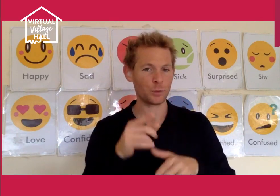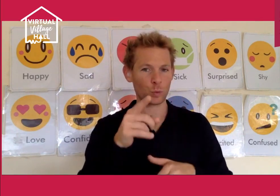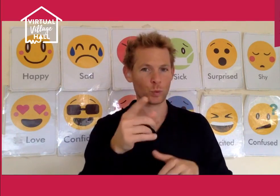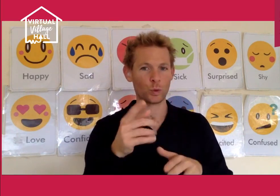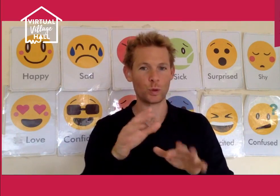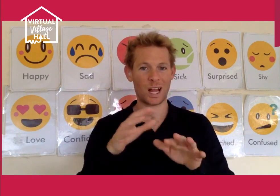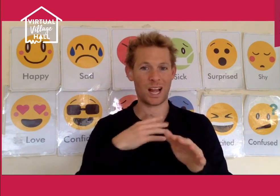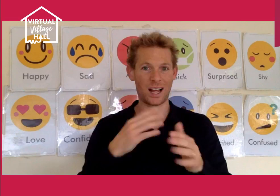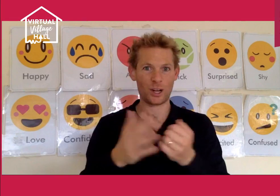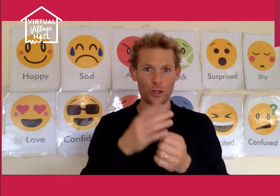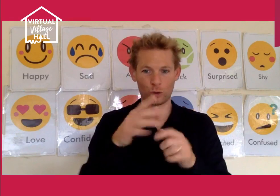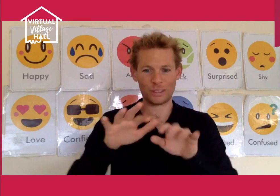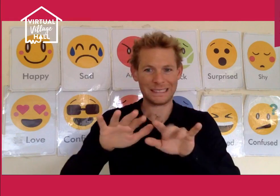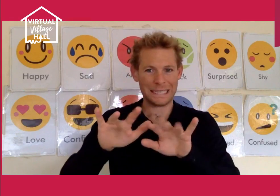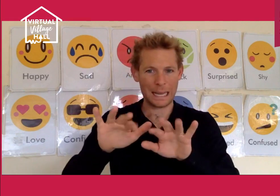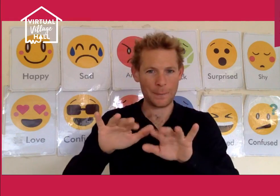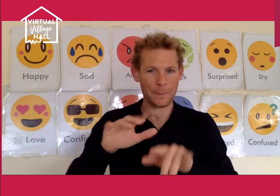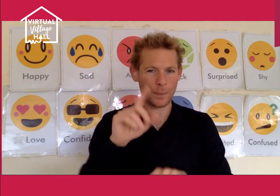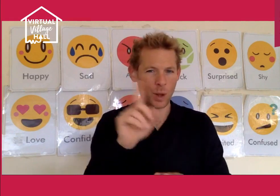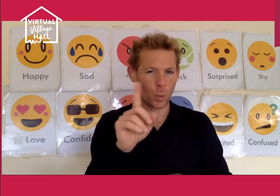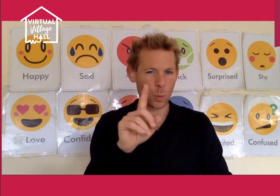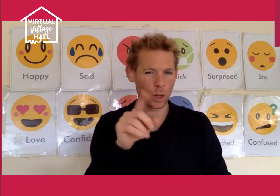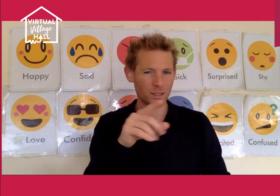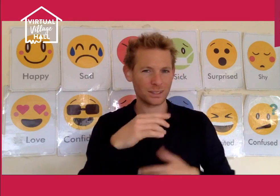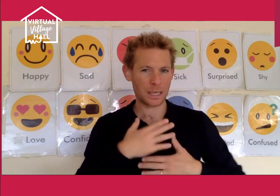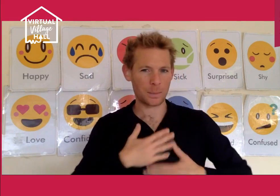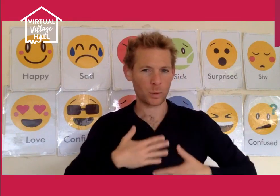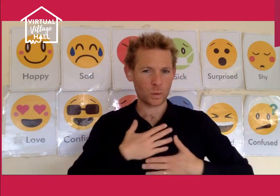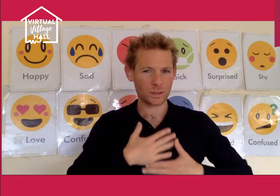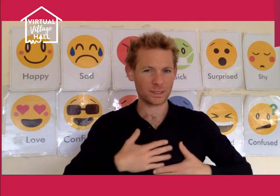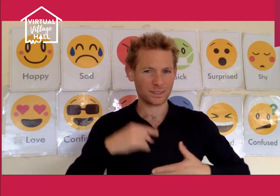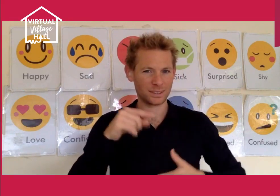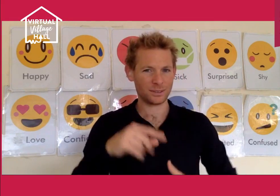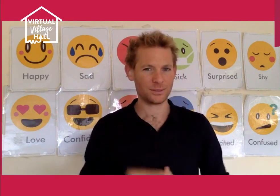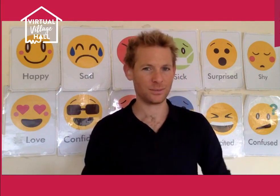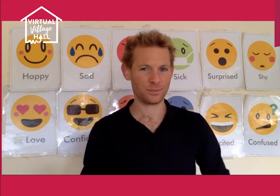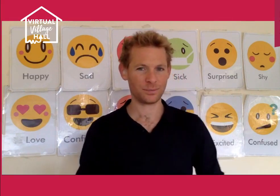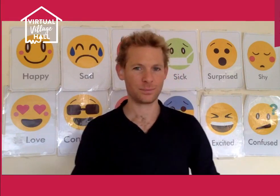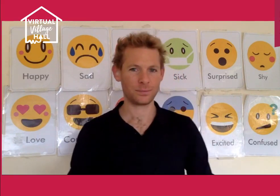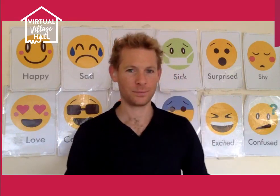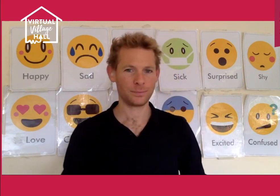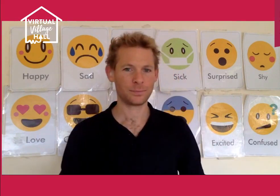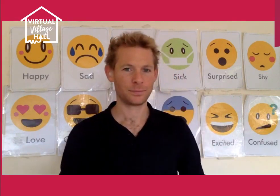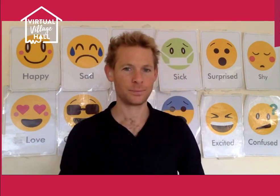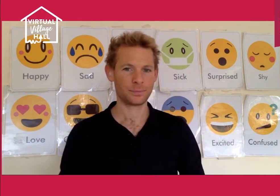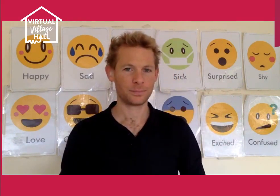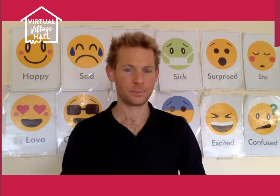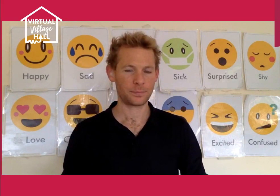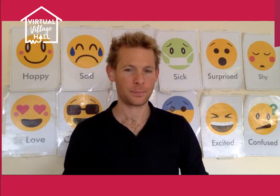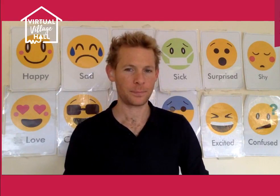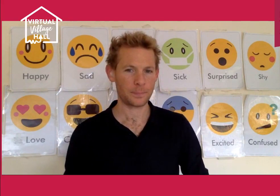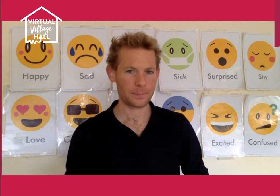to sign a sign, and I want you to type which emotion you think I'm signing. Okay?